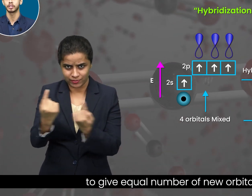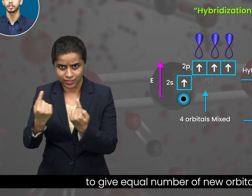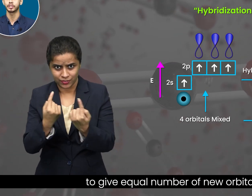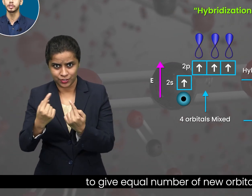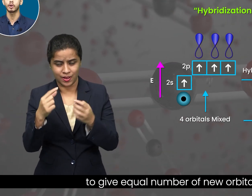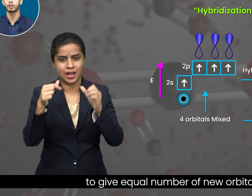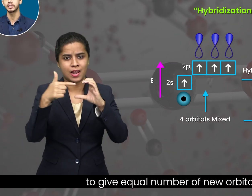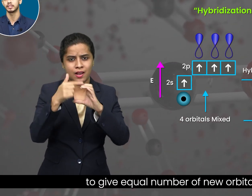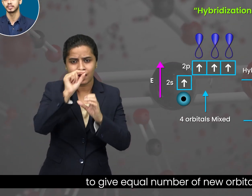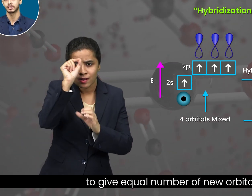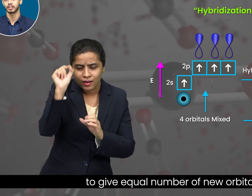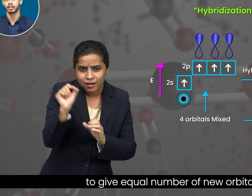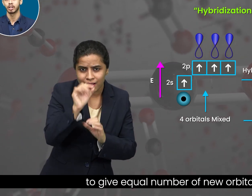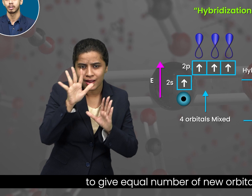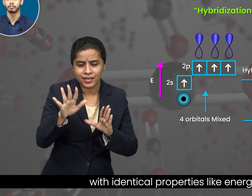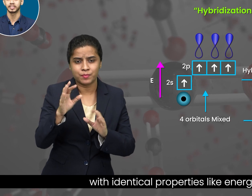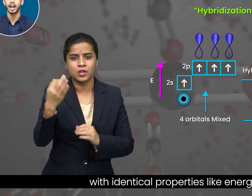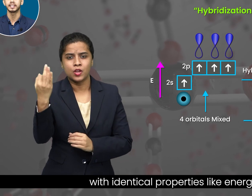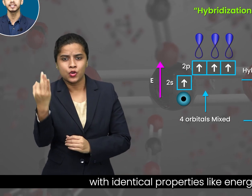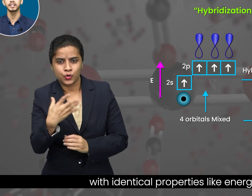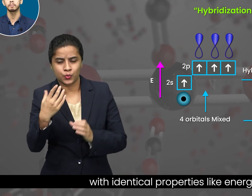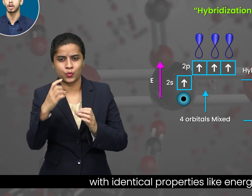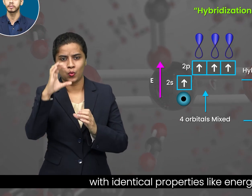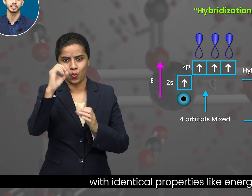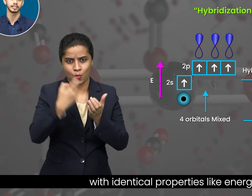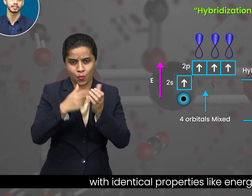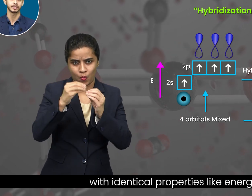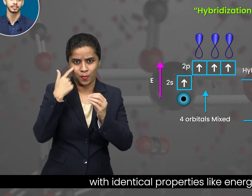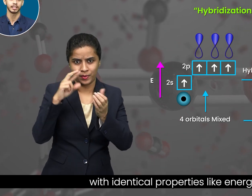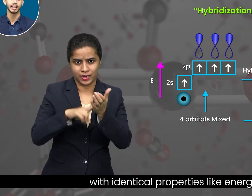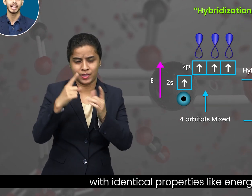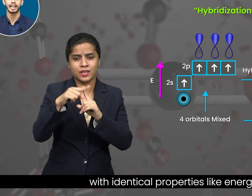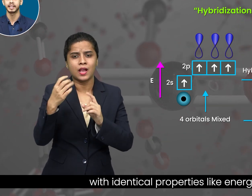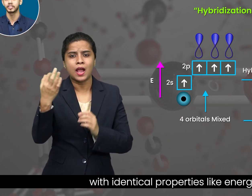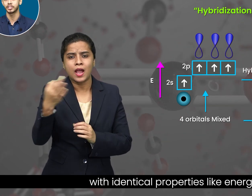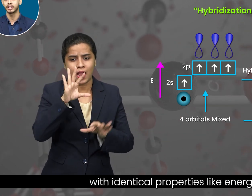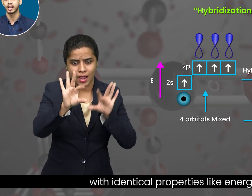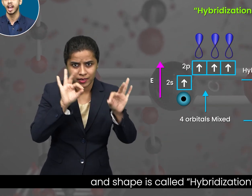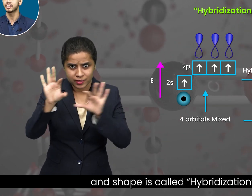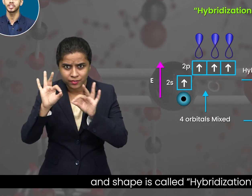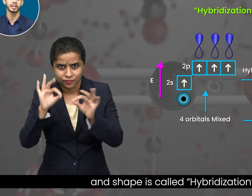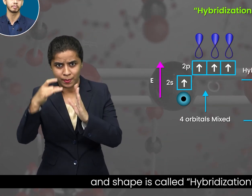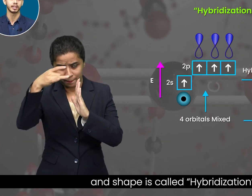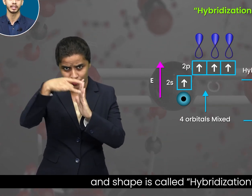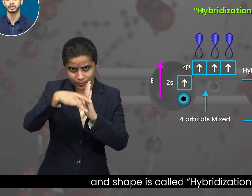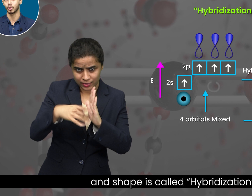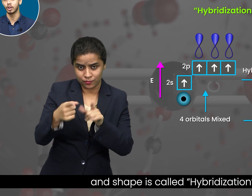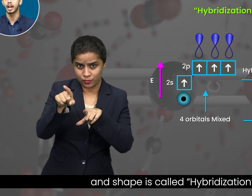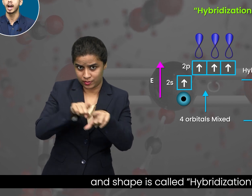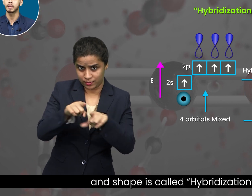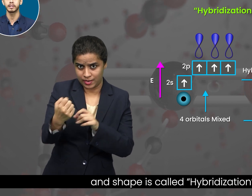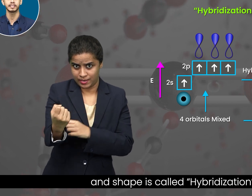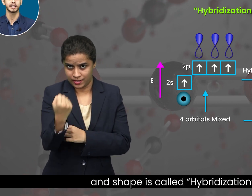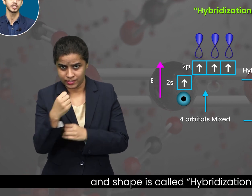of new orbitals with identical properties like energy and shape is